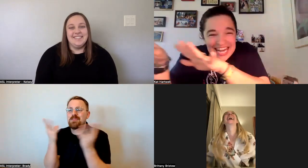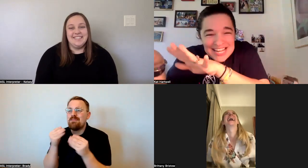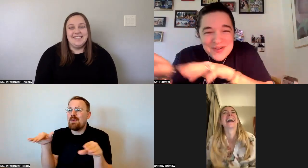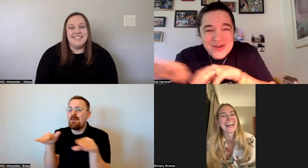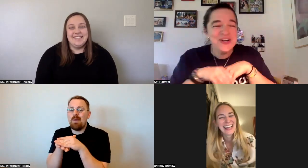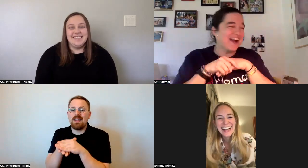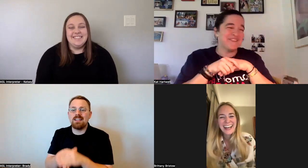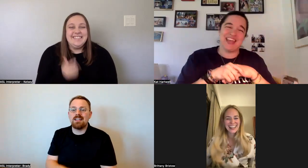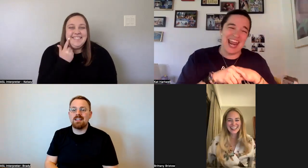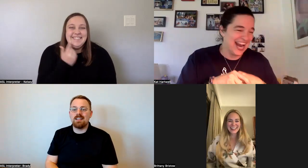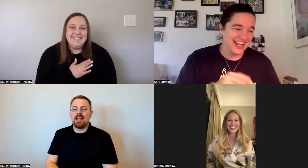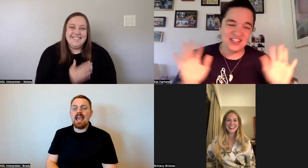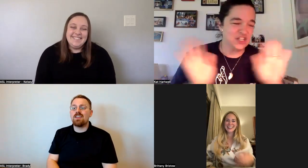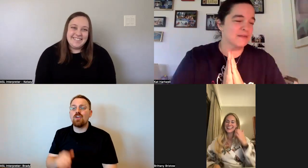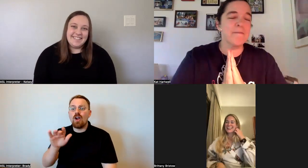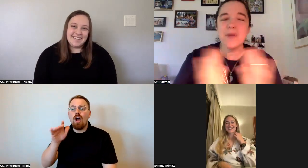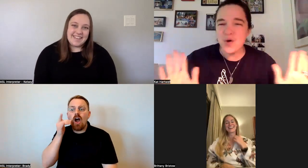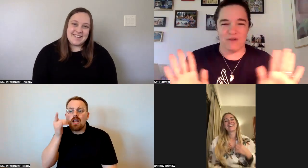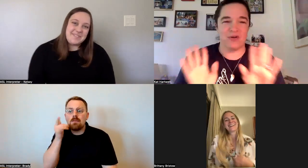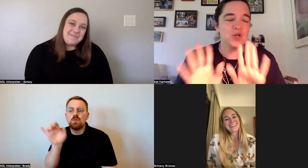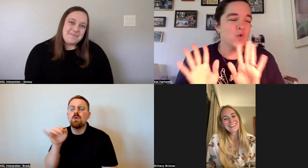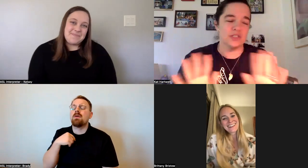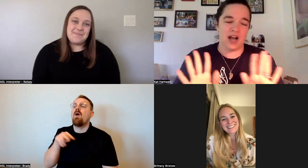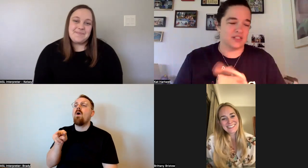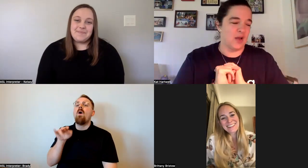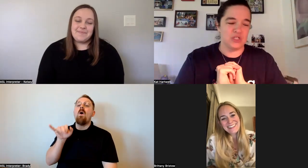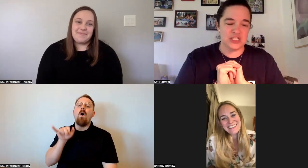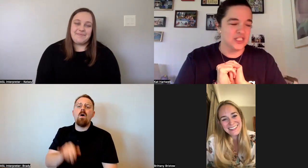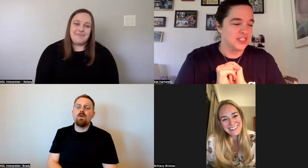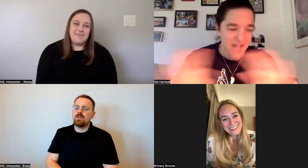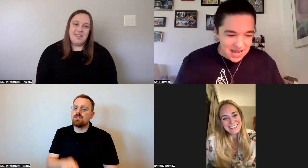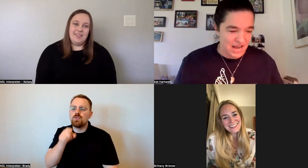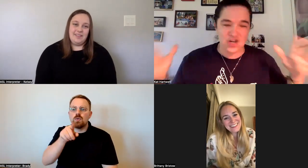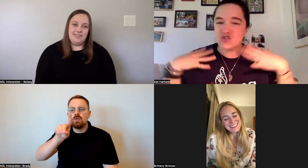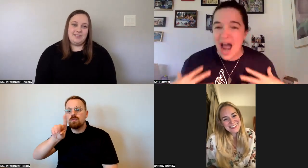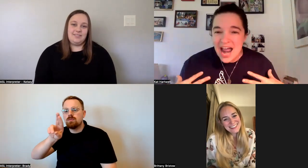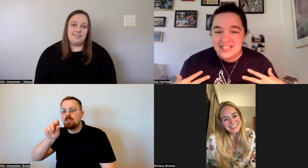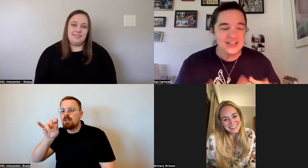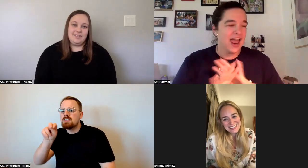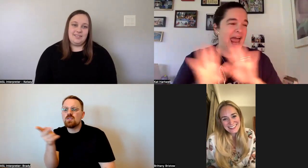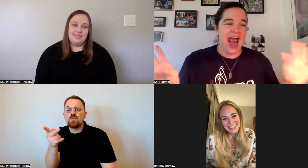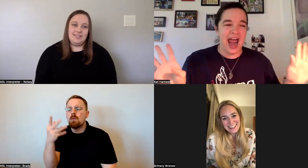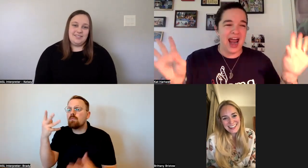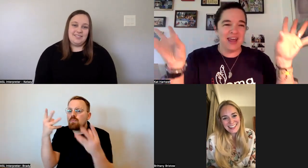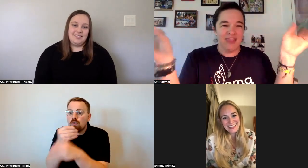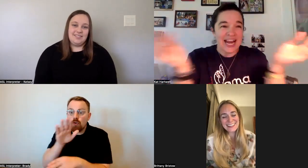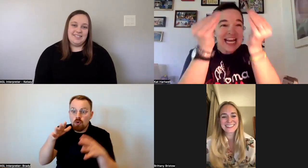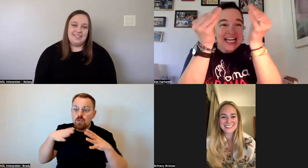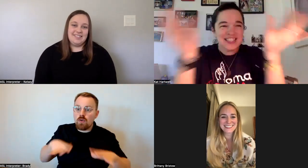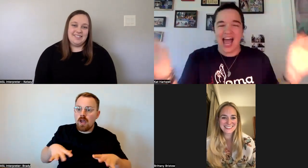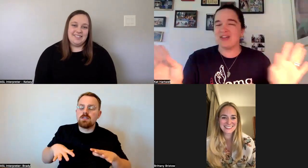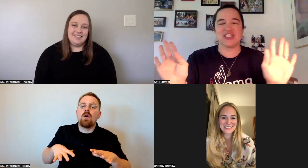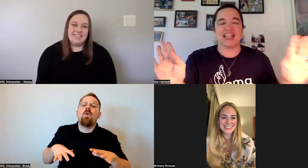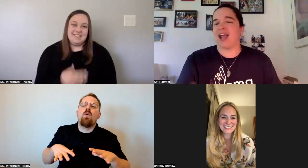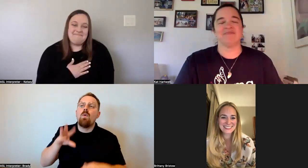then your honeymoon and everything. Just beautiful. You and Dustin were just stunning. Your dress and the